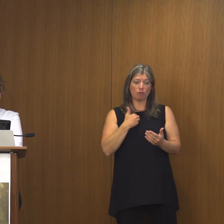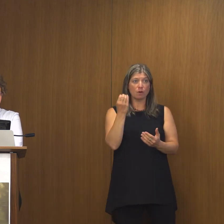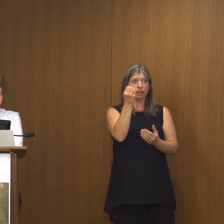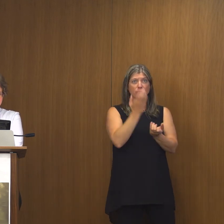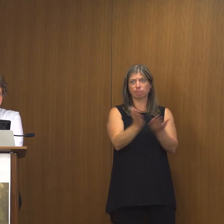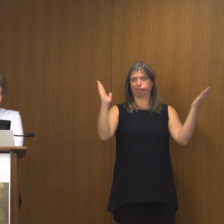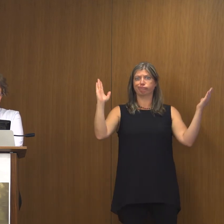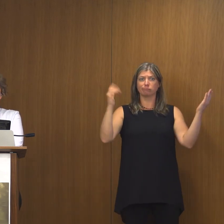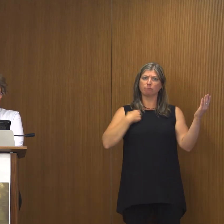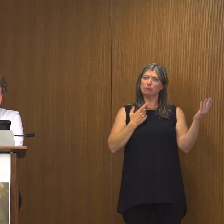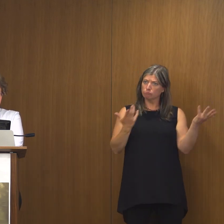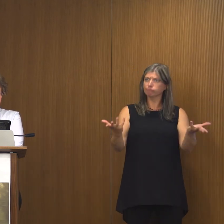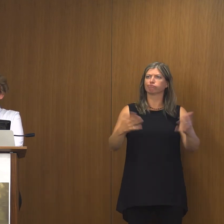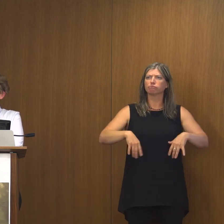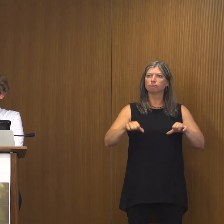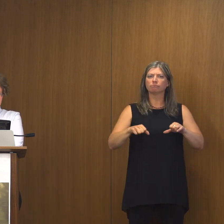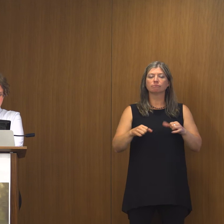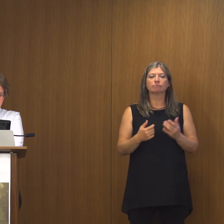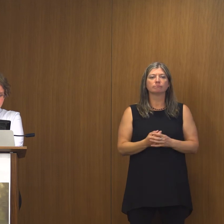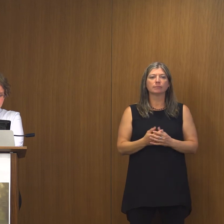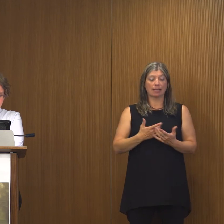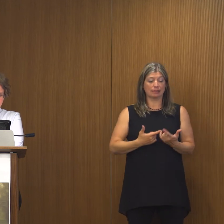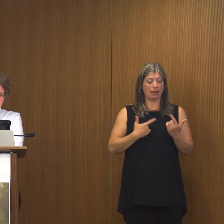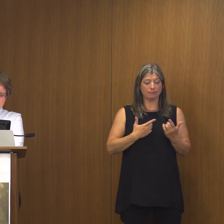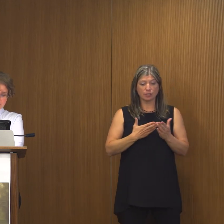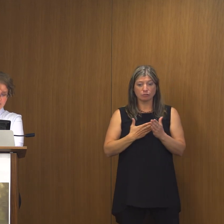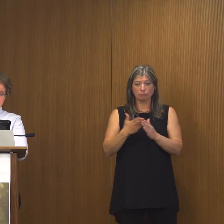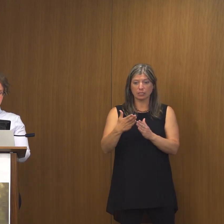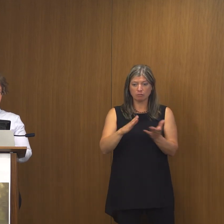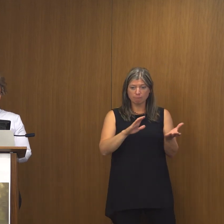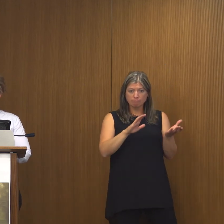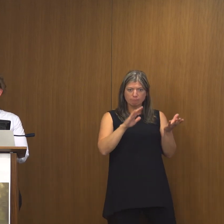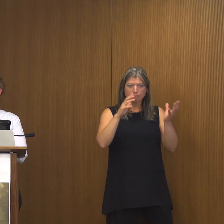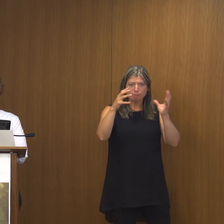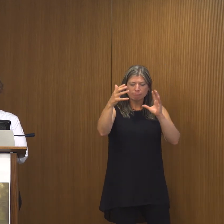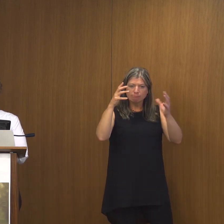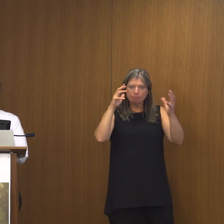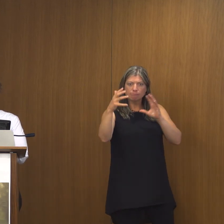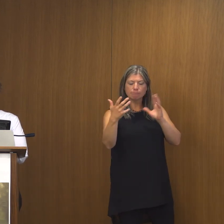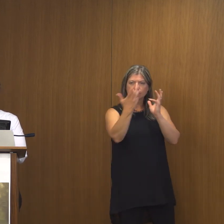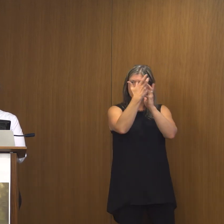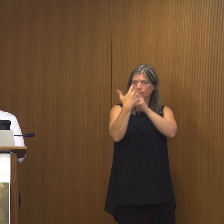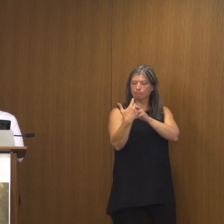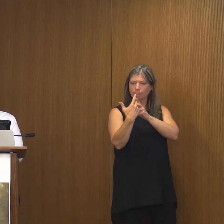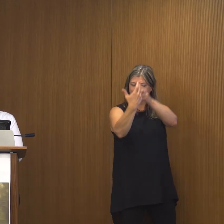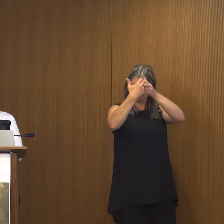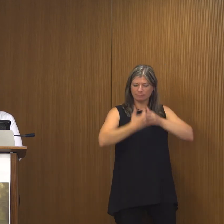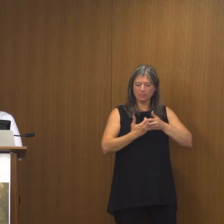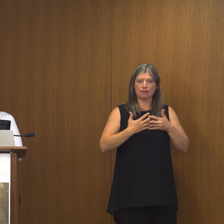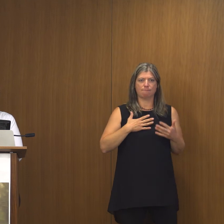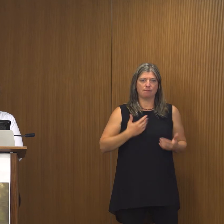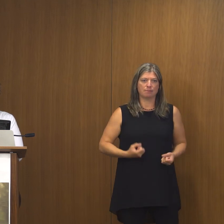beyond. My life and career goals had evolved. My friendships with other parents like myself became a staple of my